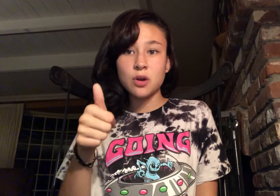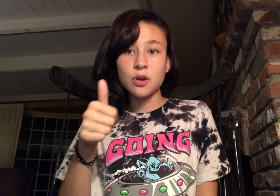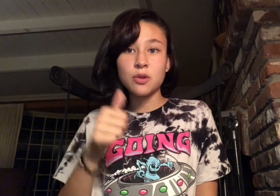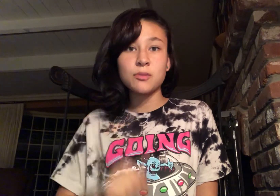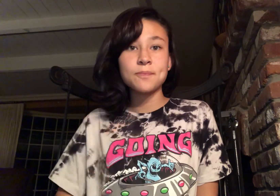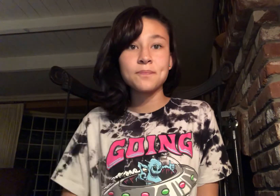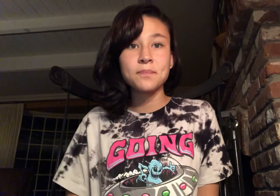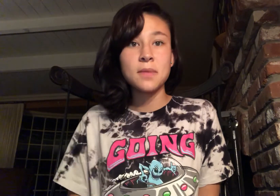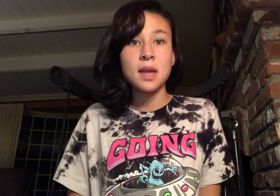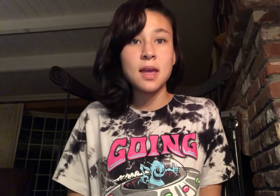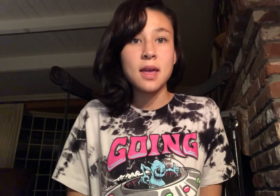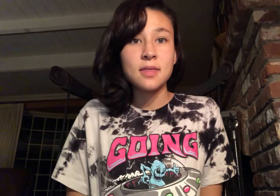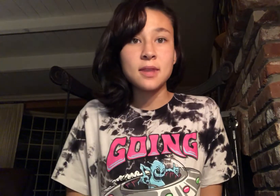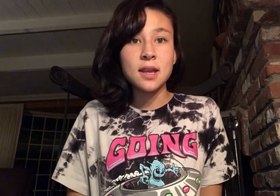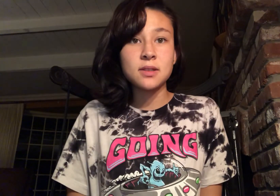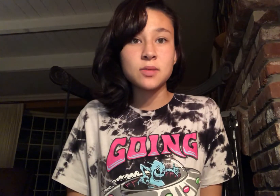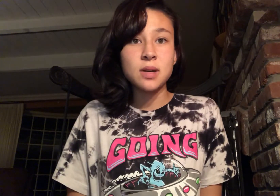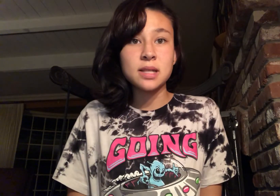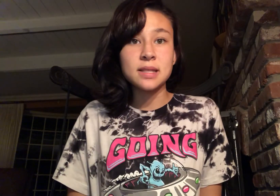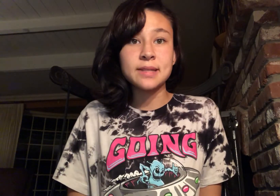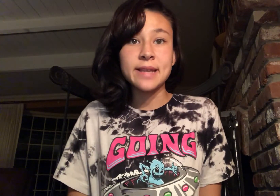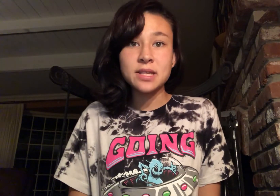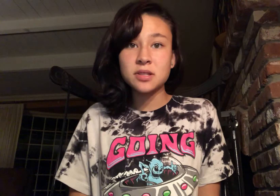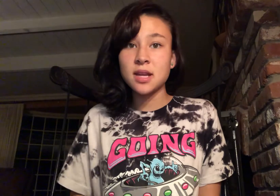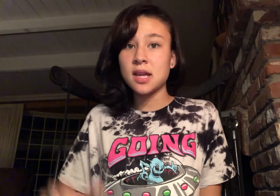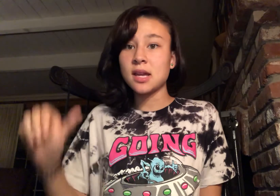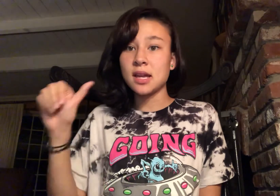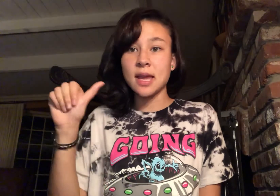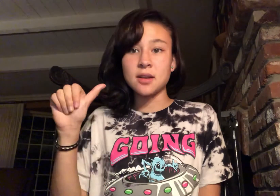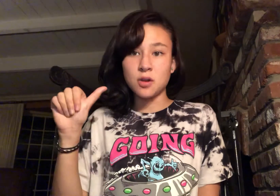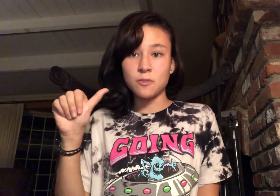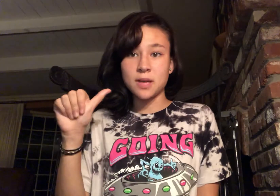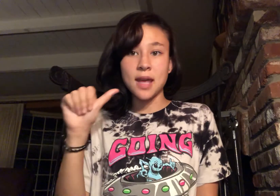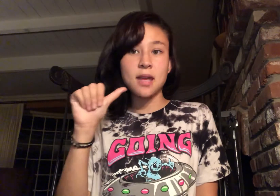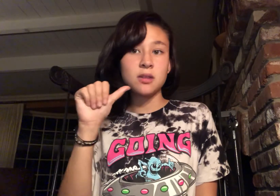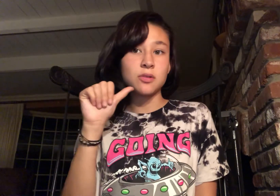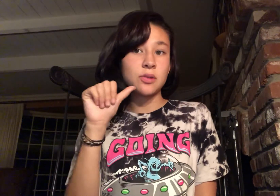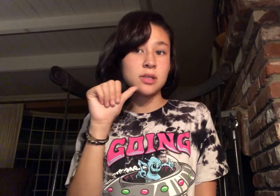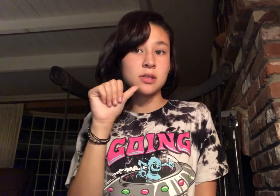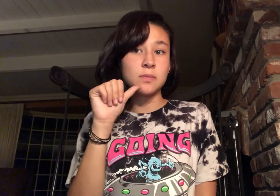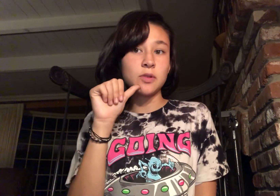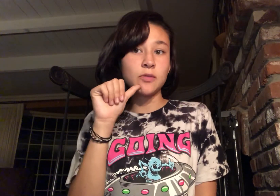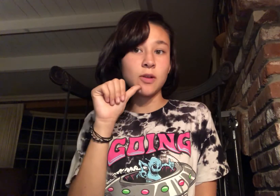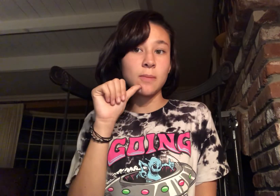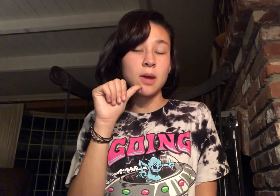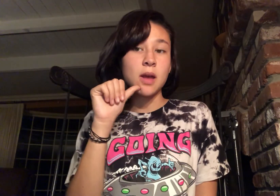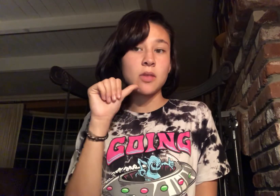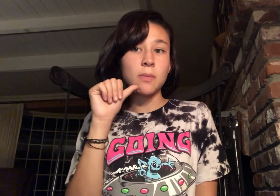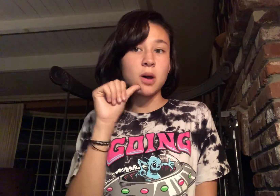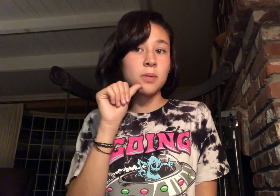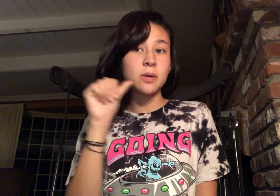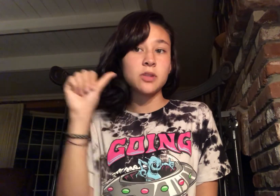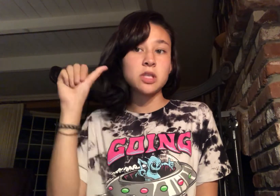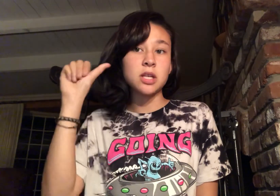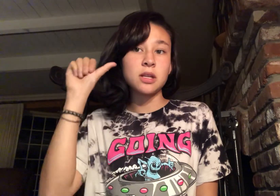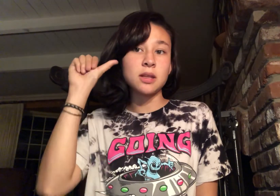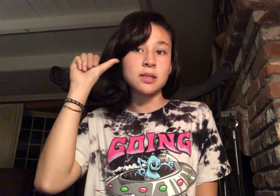Tomorrow. The next one is yesterday. Again, an open A. You're going to move from the bottom of your chin and then